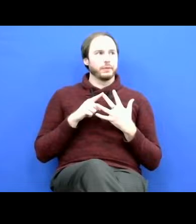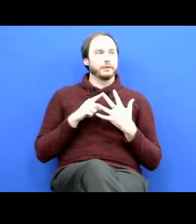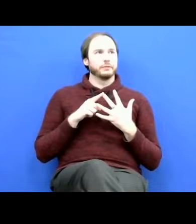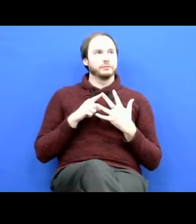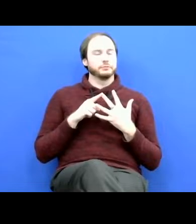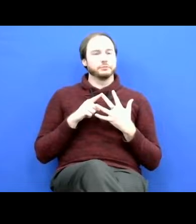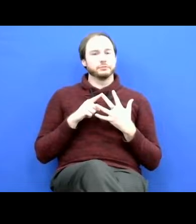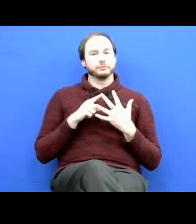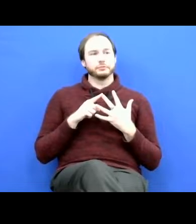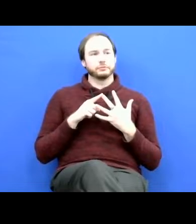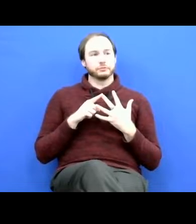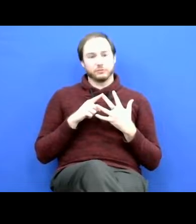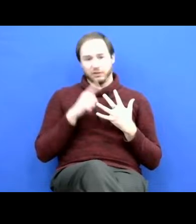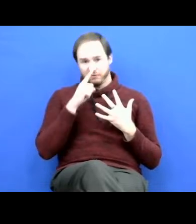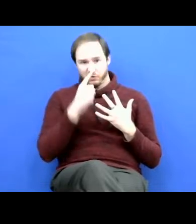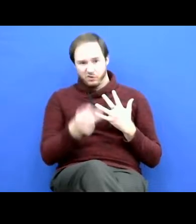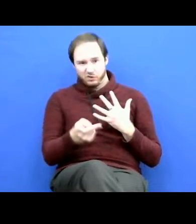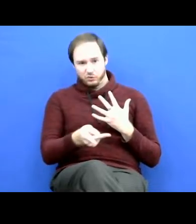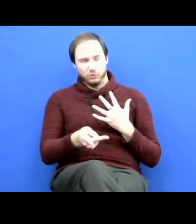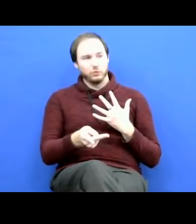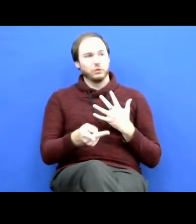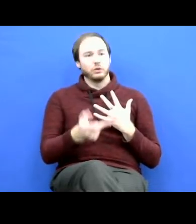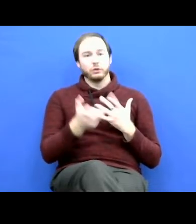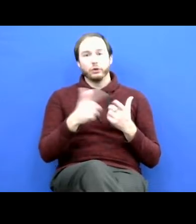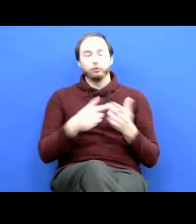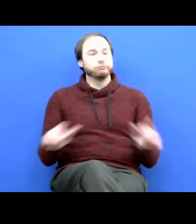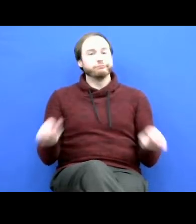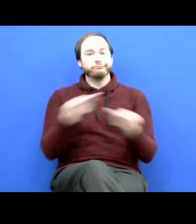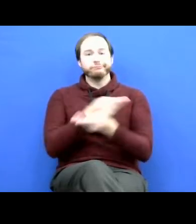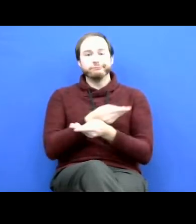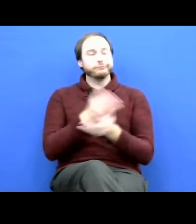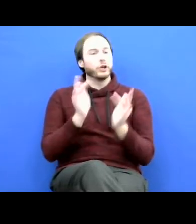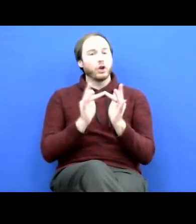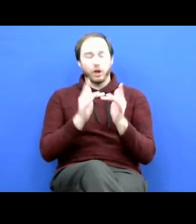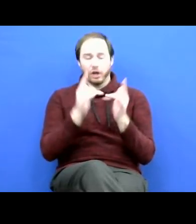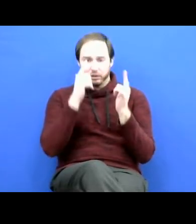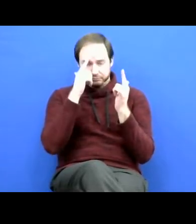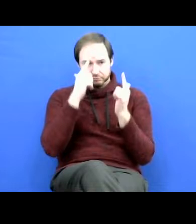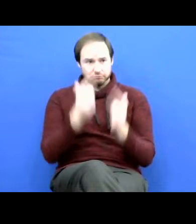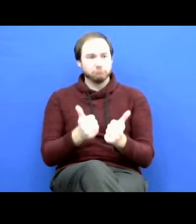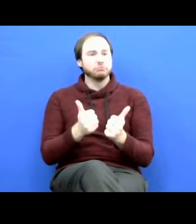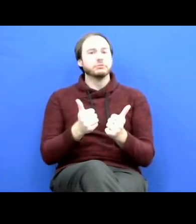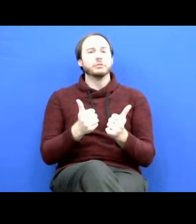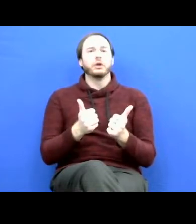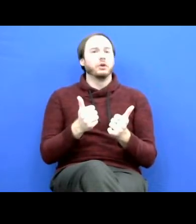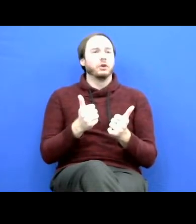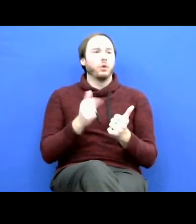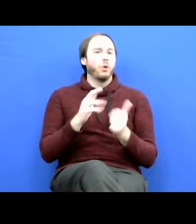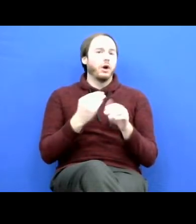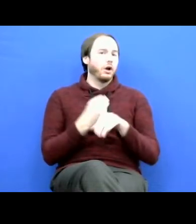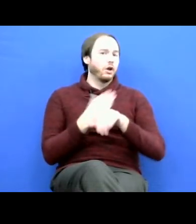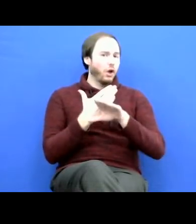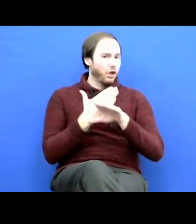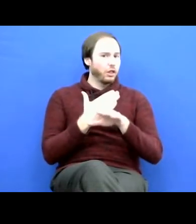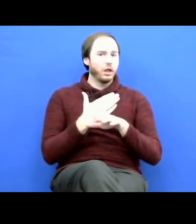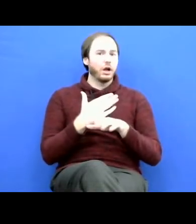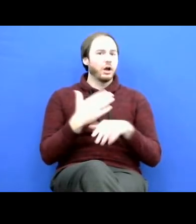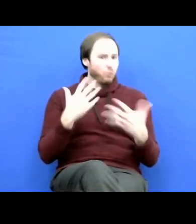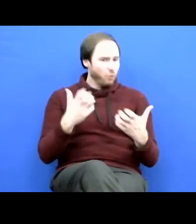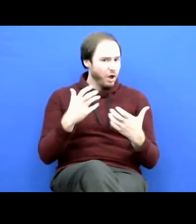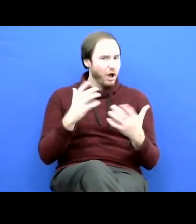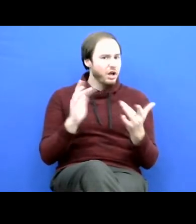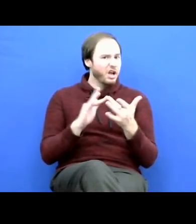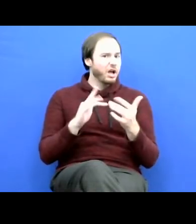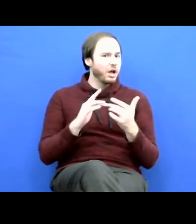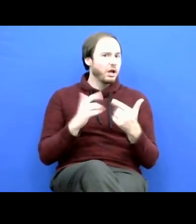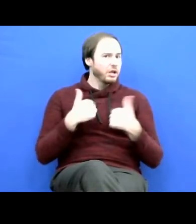for you guys, if you want to, at this meeting, exchange information, if you haven't already, for anybody who's online and hasn't exchanged